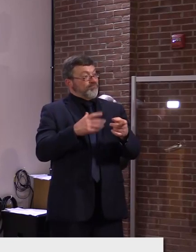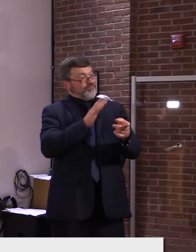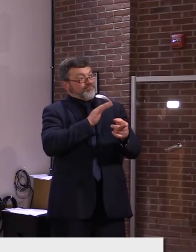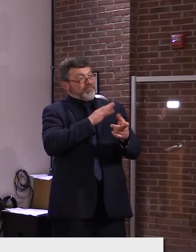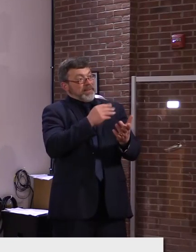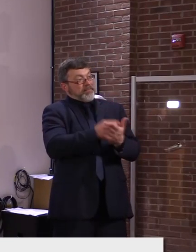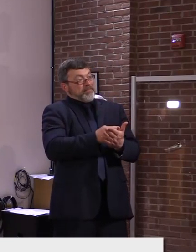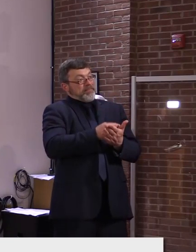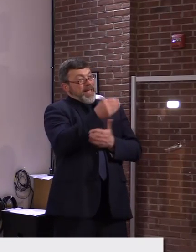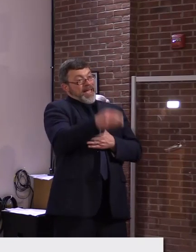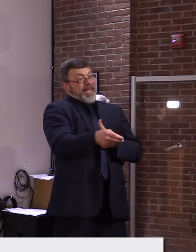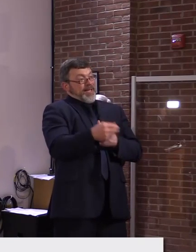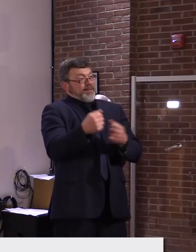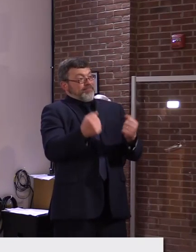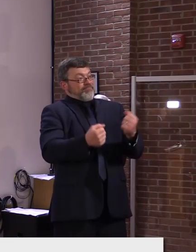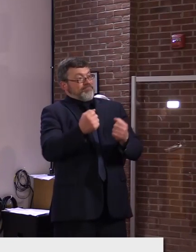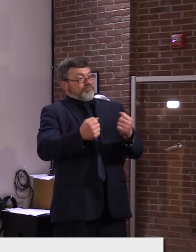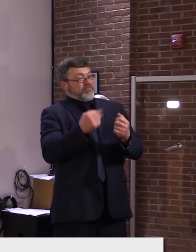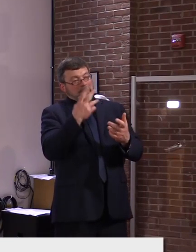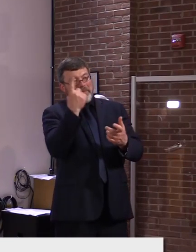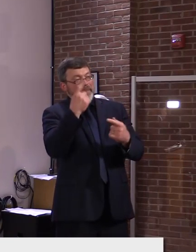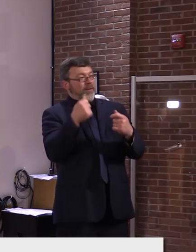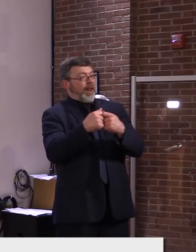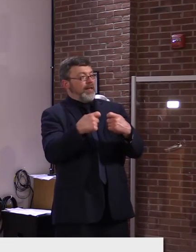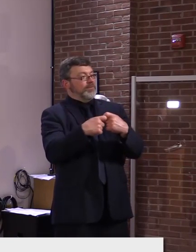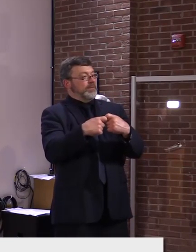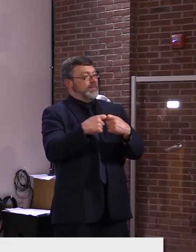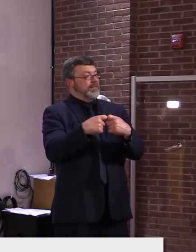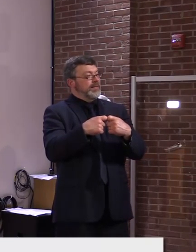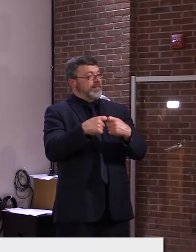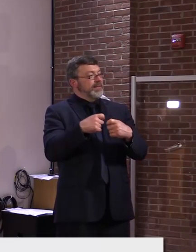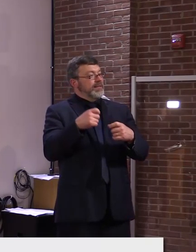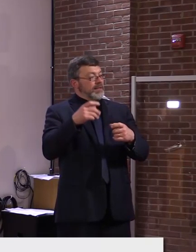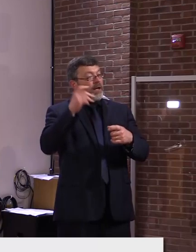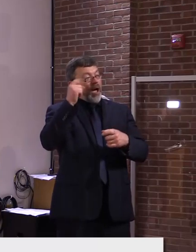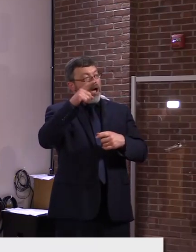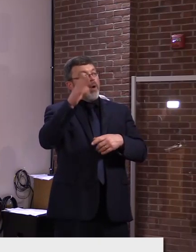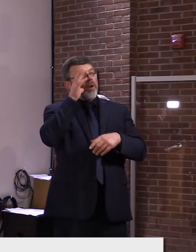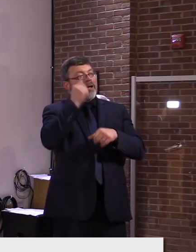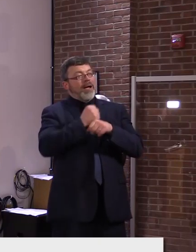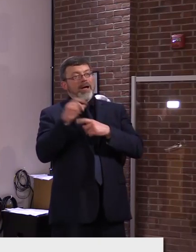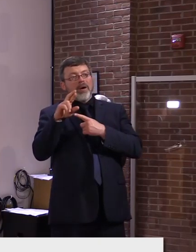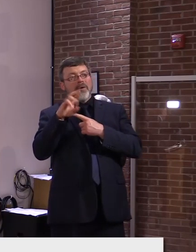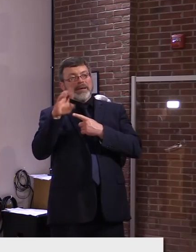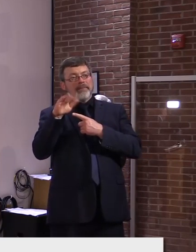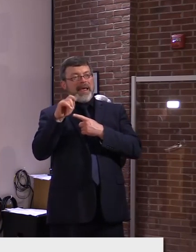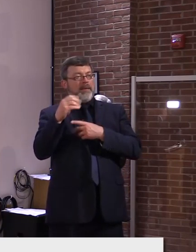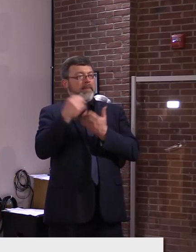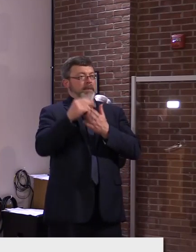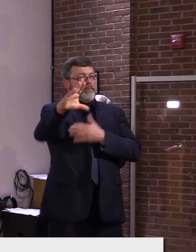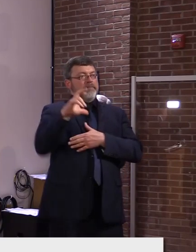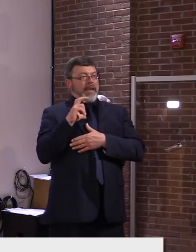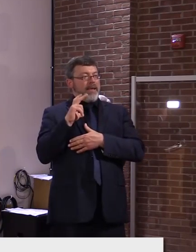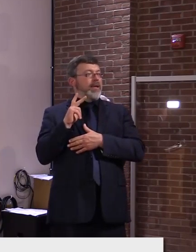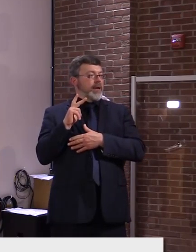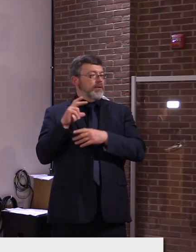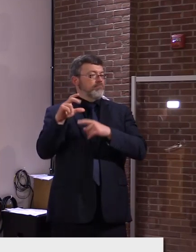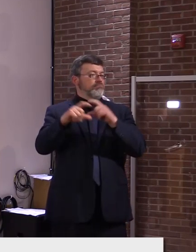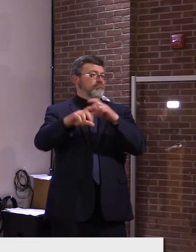vehicles? I would say so for a bit, but then again, supply and demand and capitalism takes